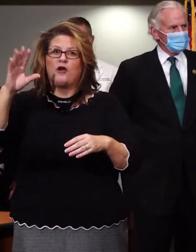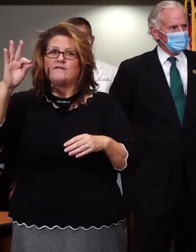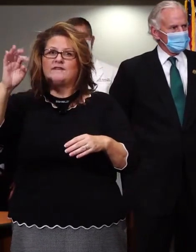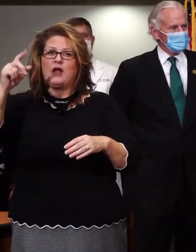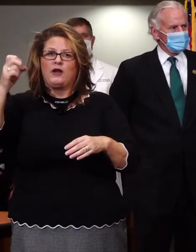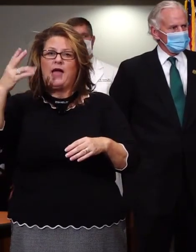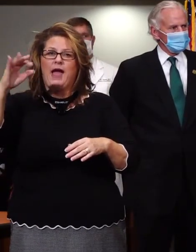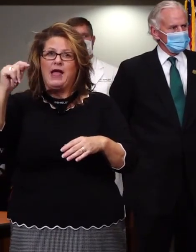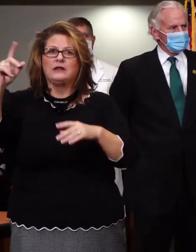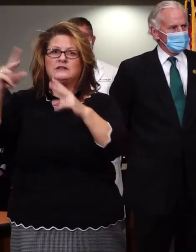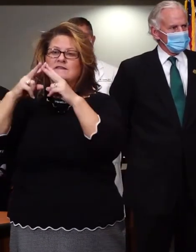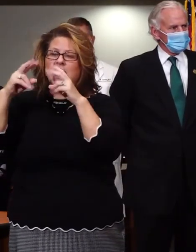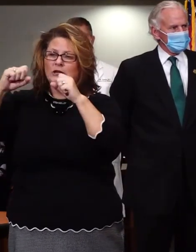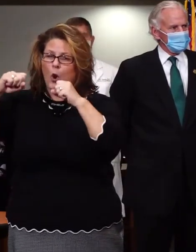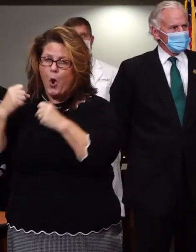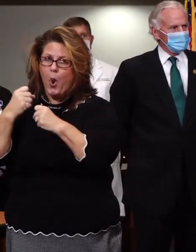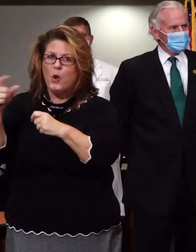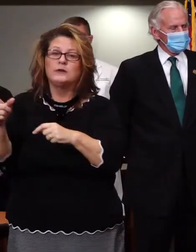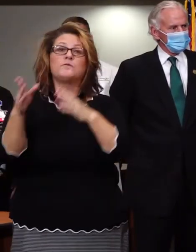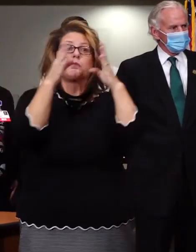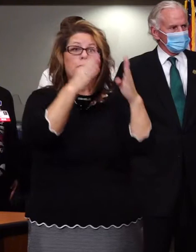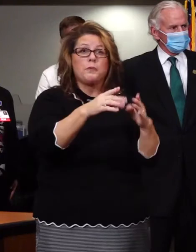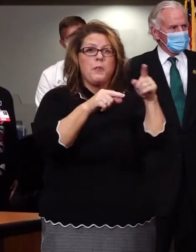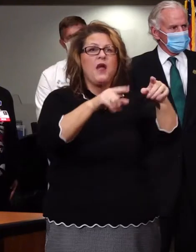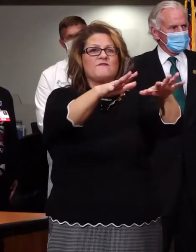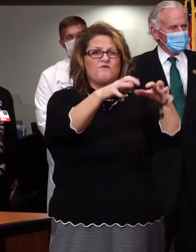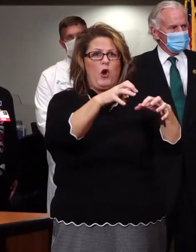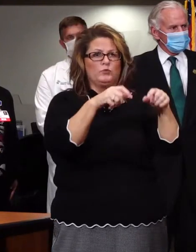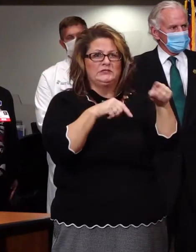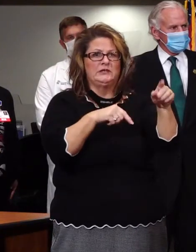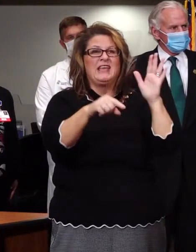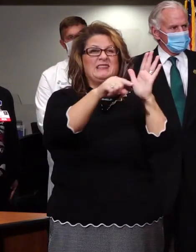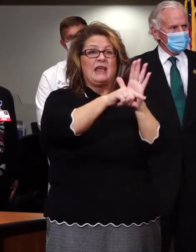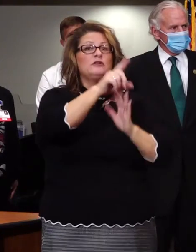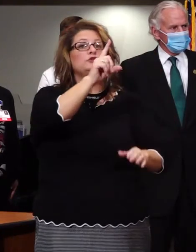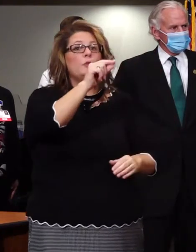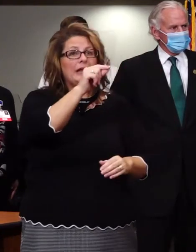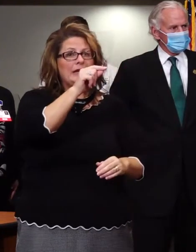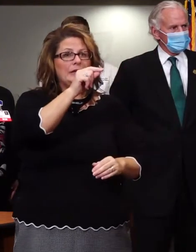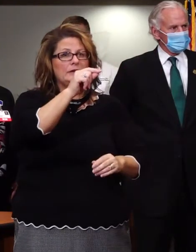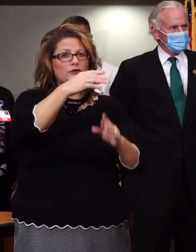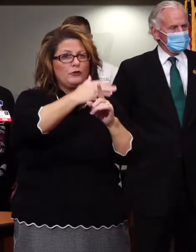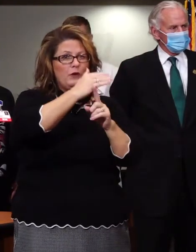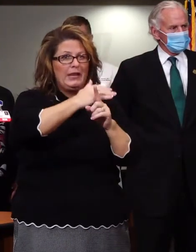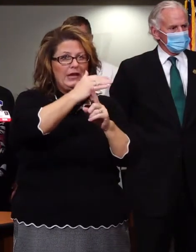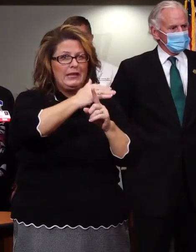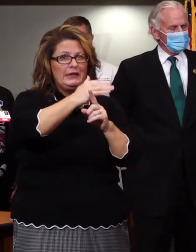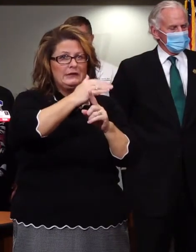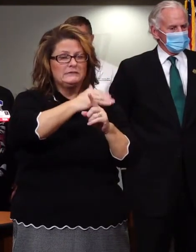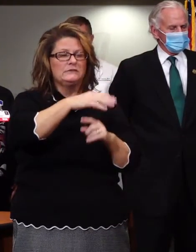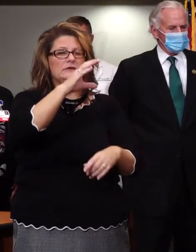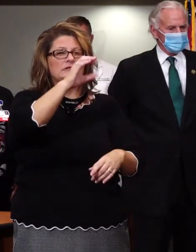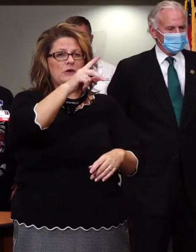made available, is a frozen vaccine, and it's required to be kept at -20 degrees Celsius or -4 degrees